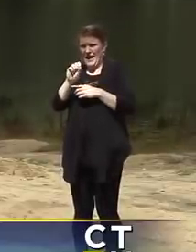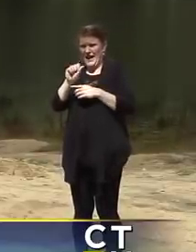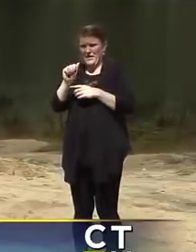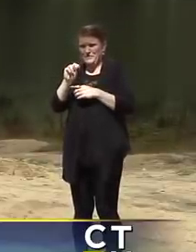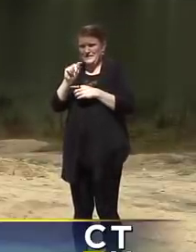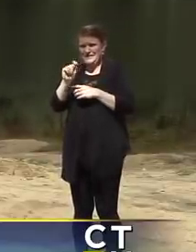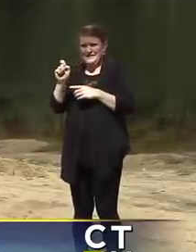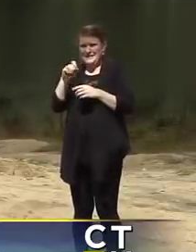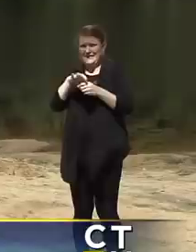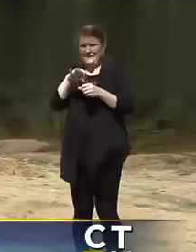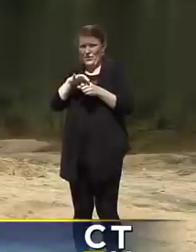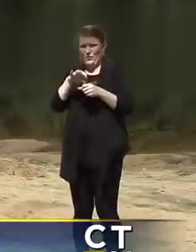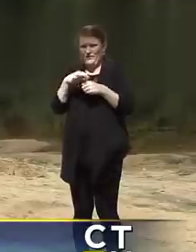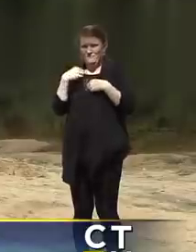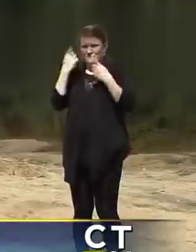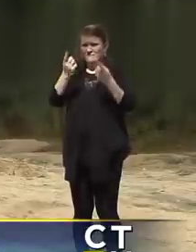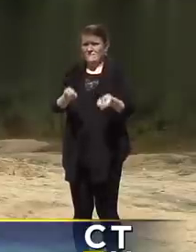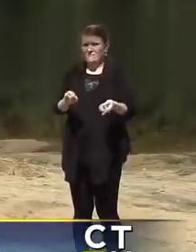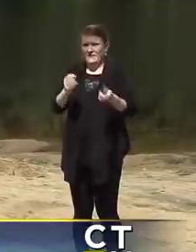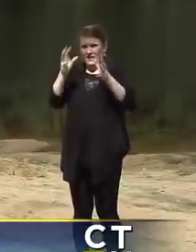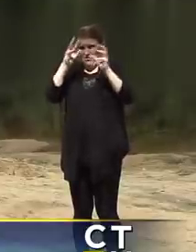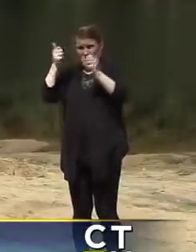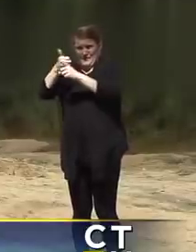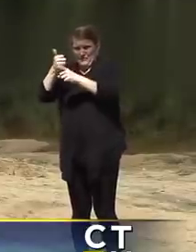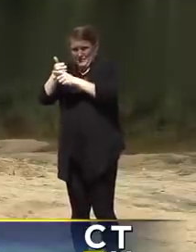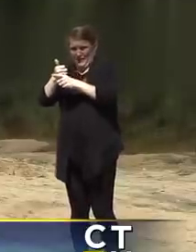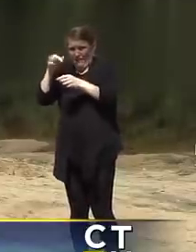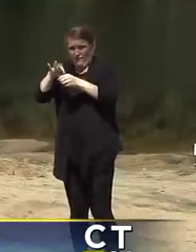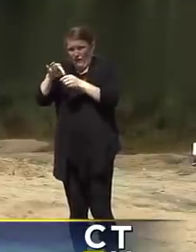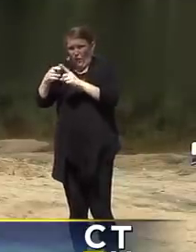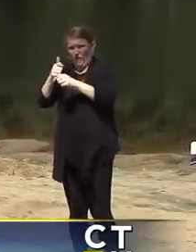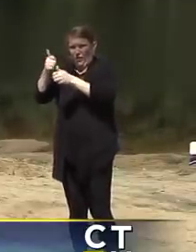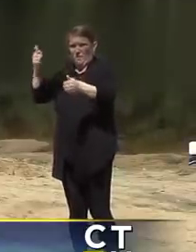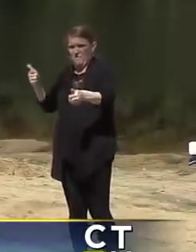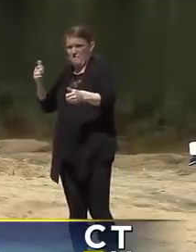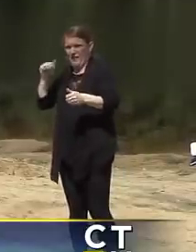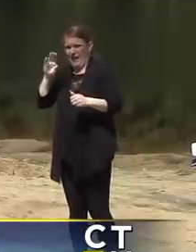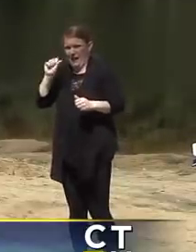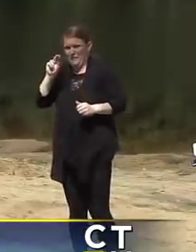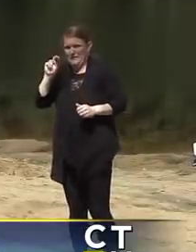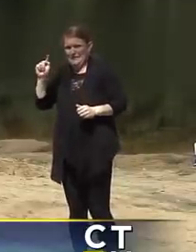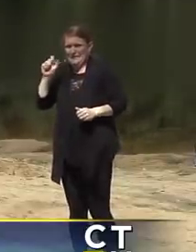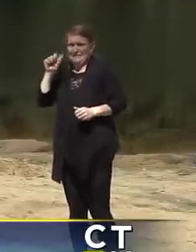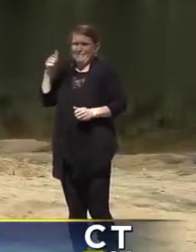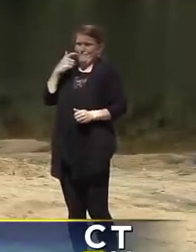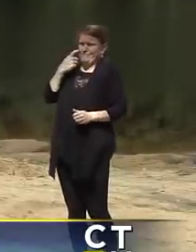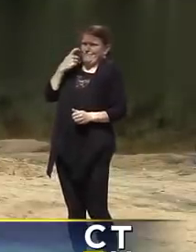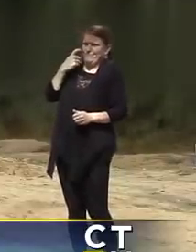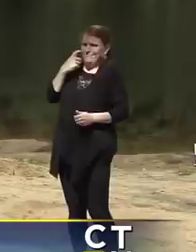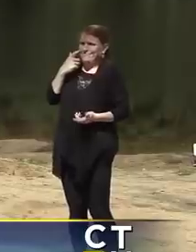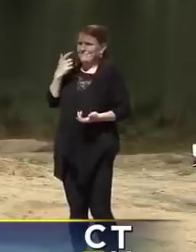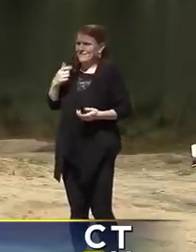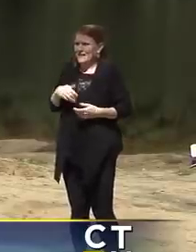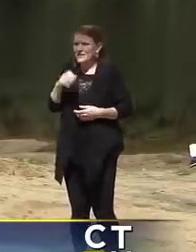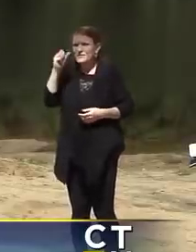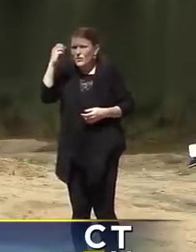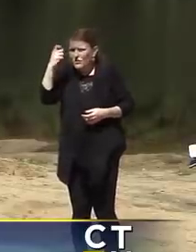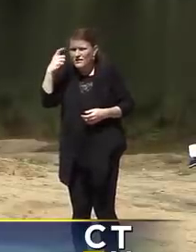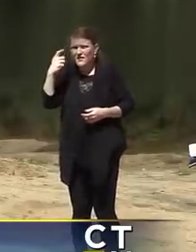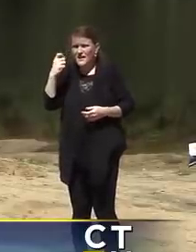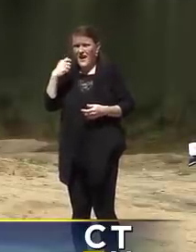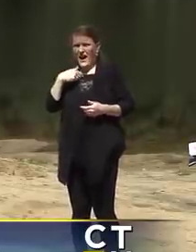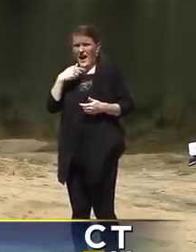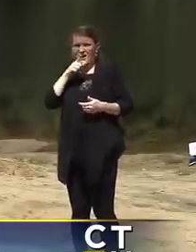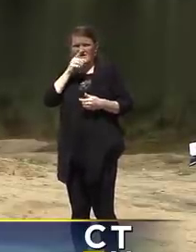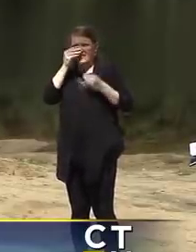the other day. But no, I'm going to sit down with the legislative leaders. I mean, I can't have them undercutting the public health premise for why